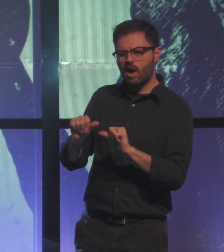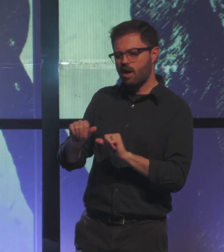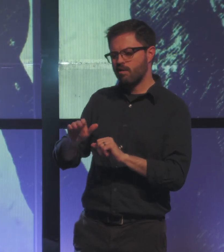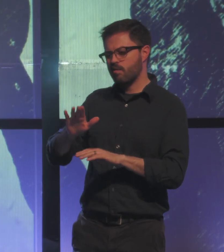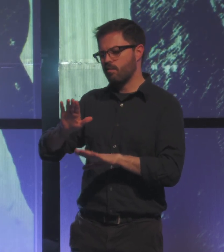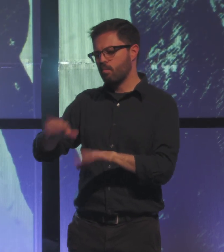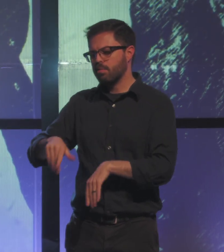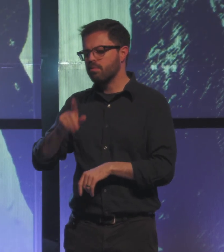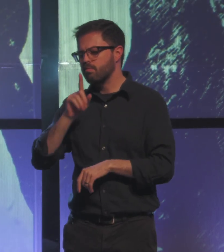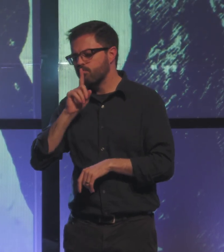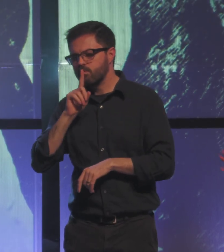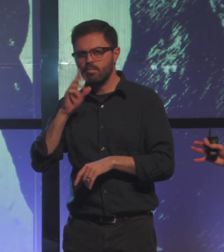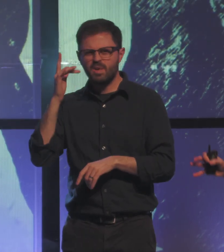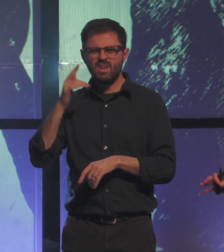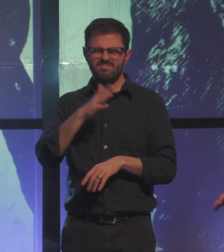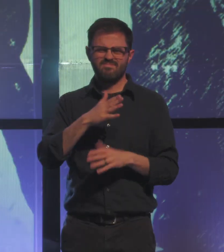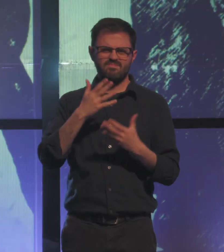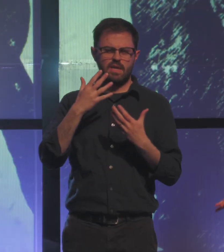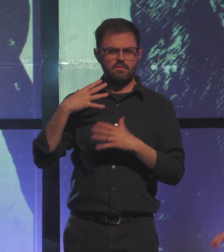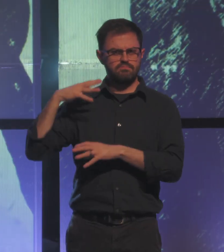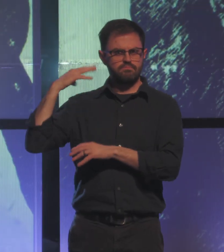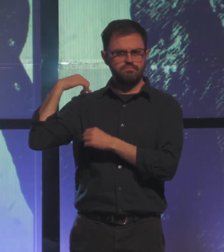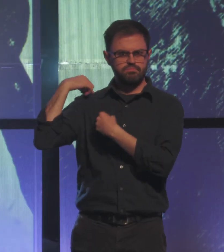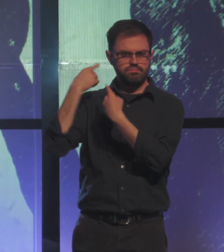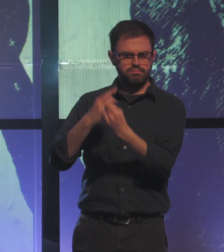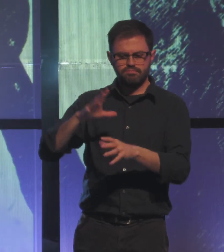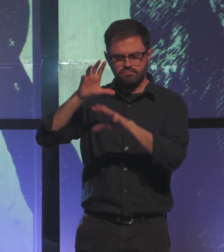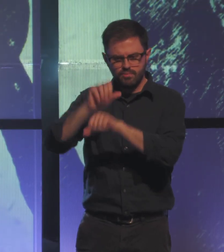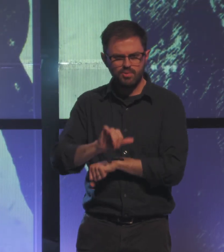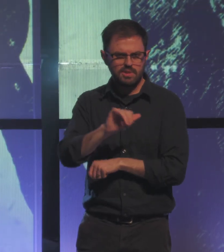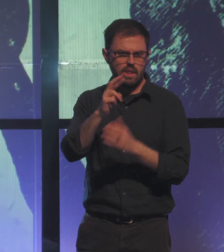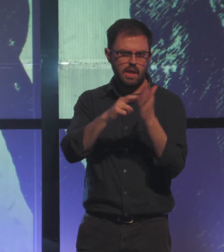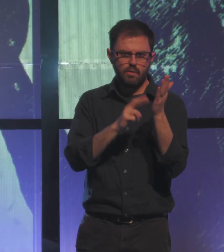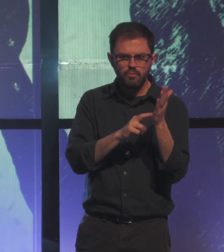quiet, stay in your place, don't disrupt anything.